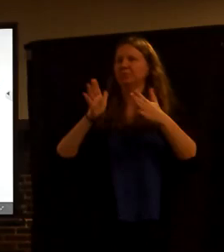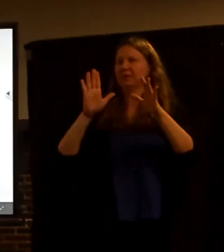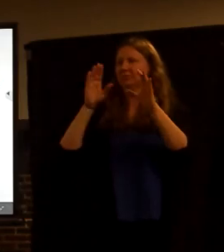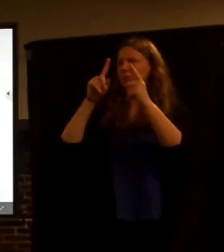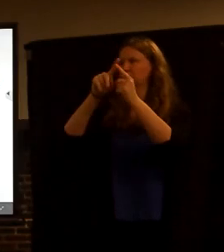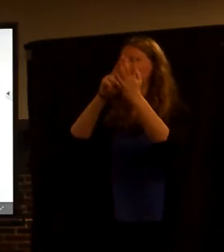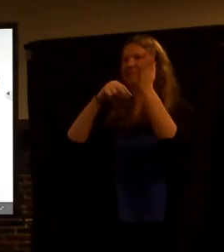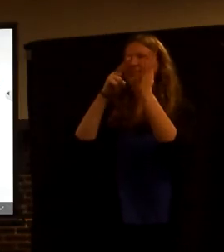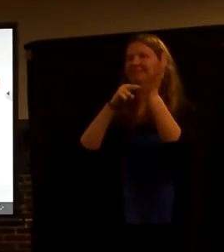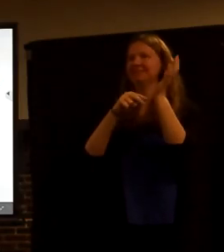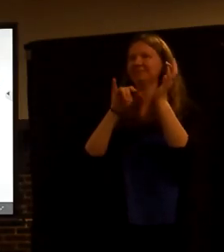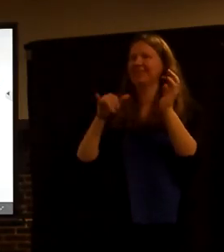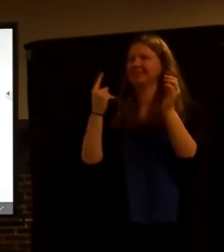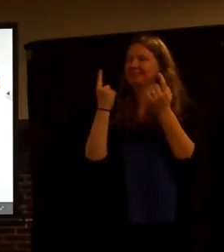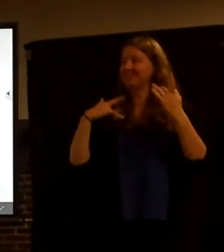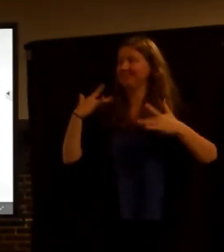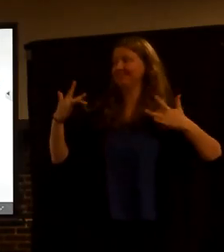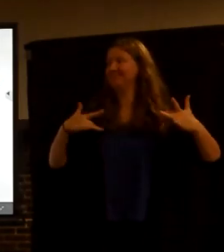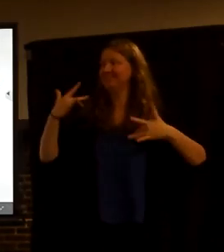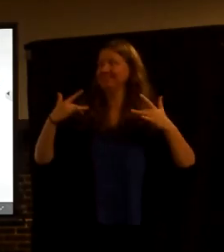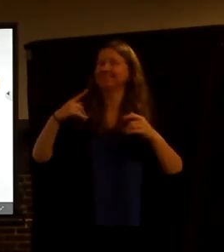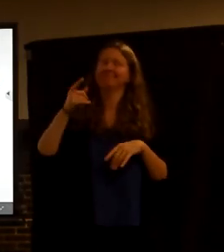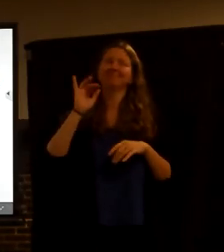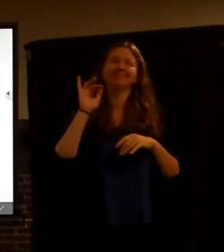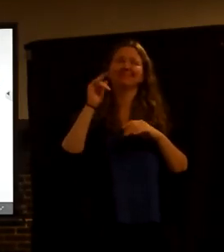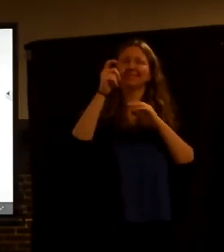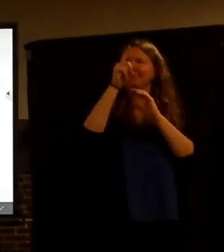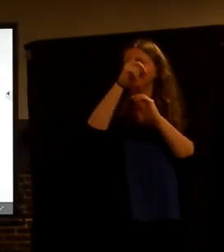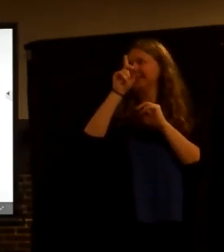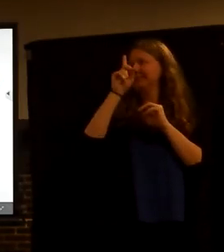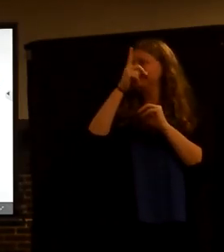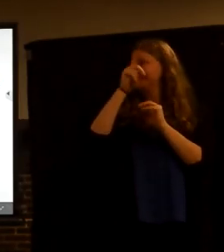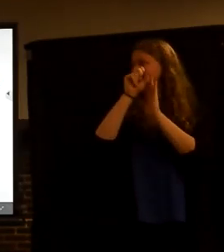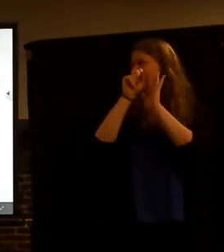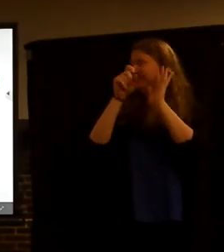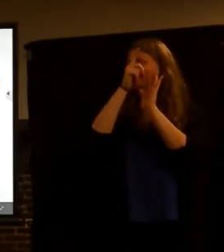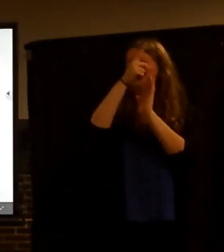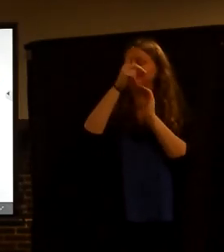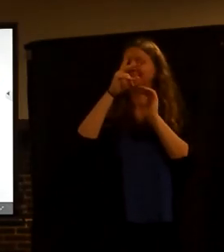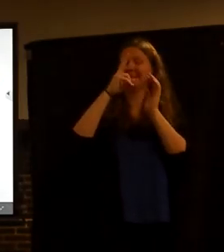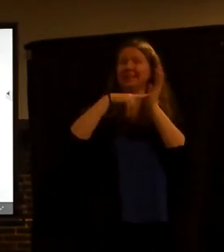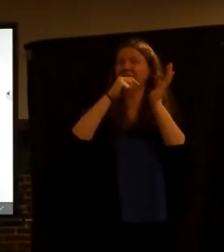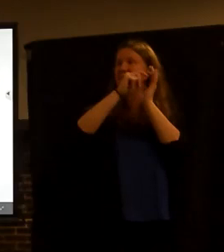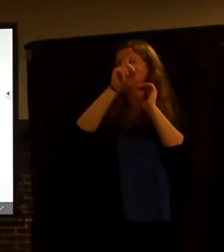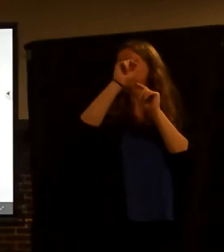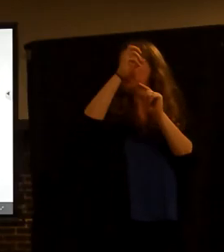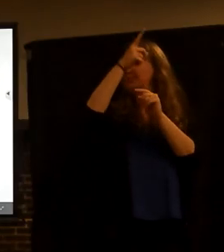So finger spelling our way to reading is something we're really excited about.